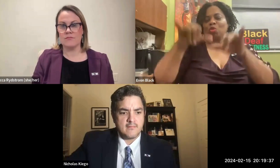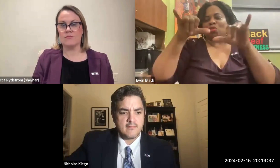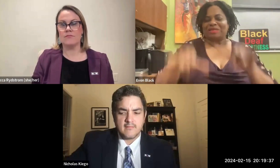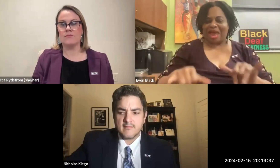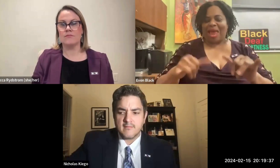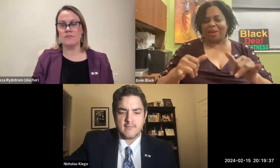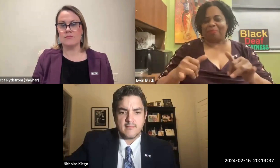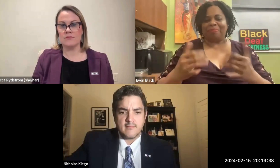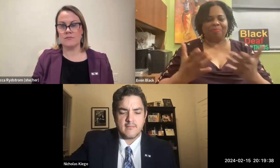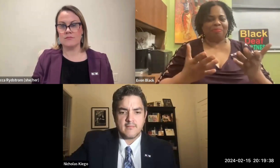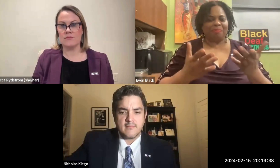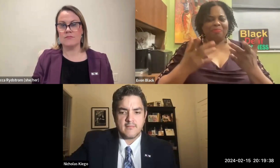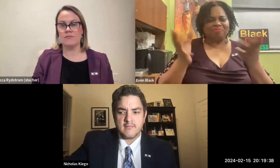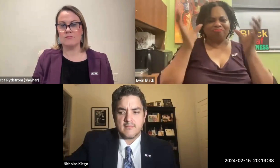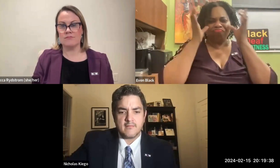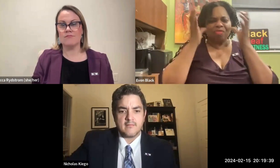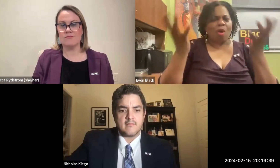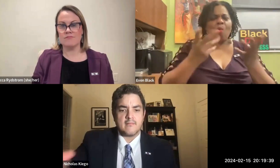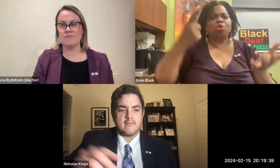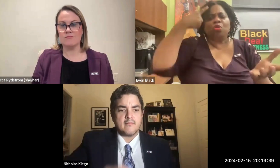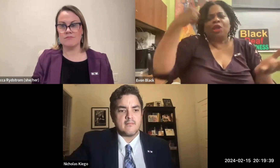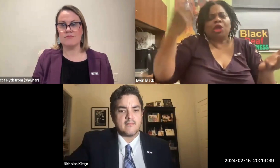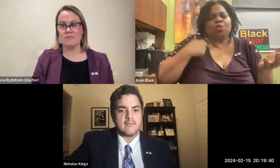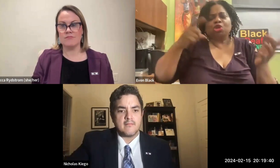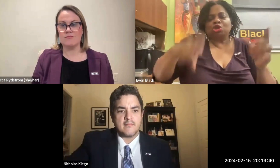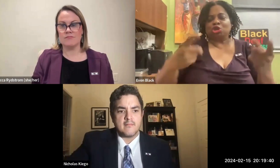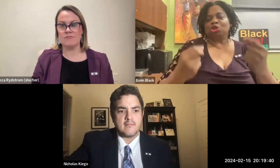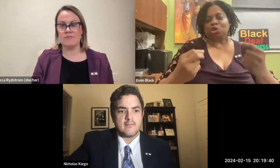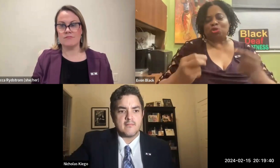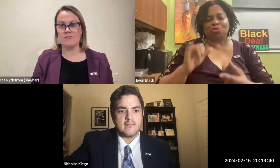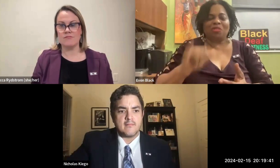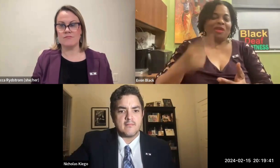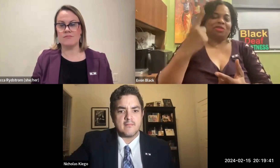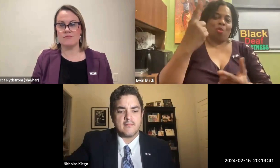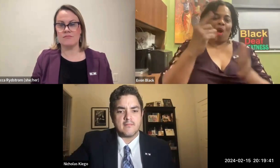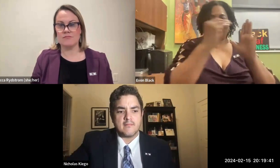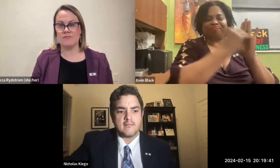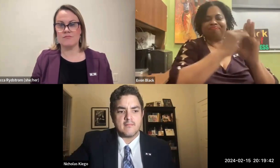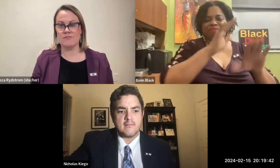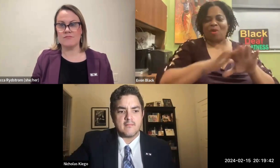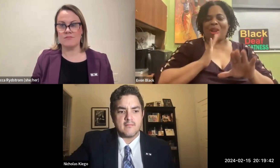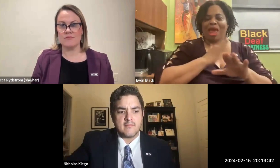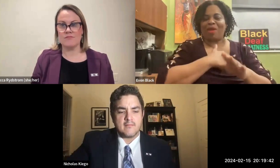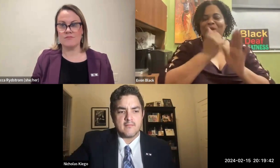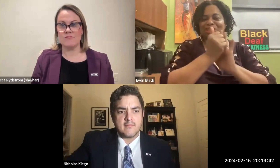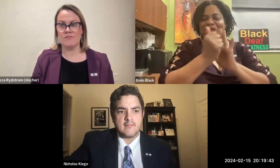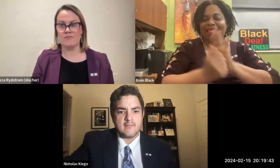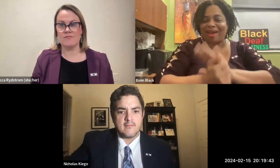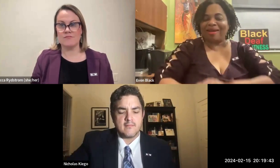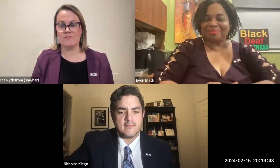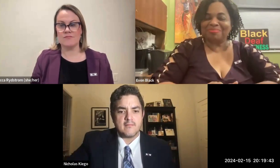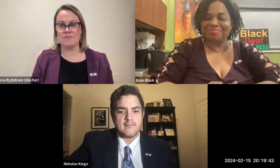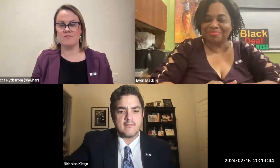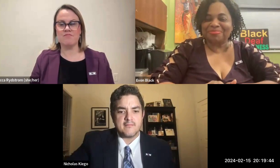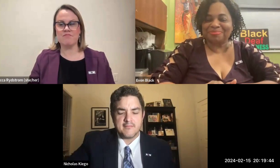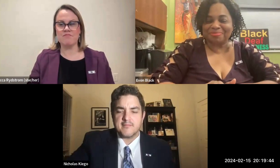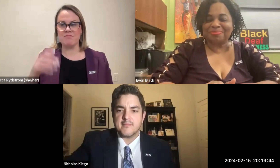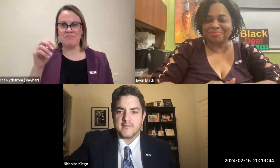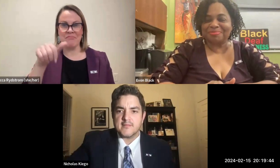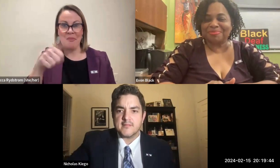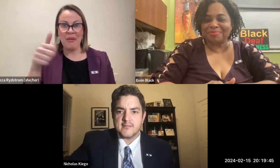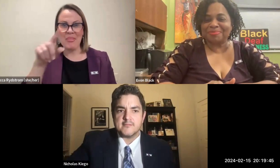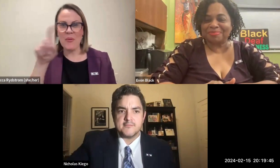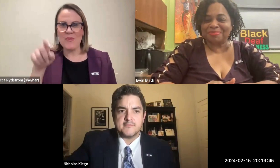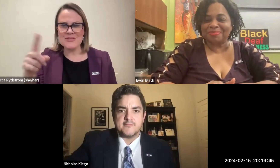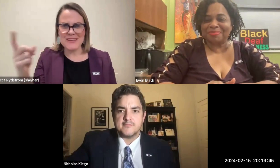new memorial, we do want to still keep that historical landmark. It would be moved. We're not sure exactly